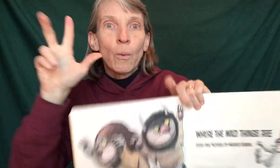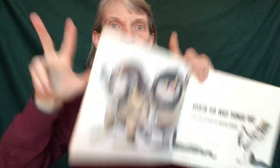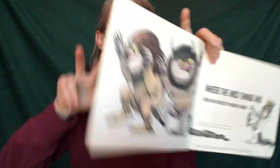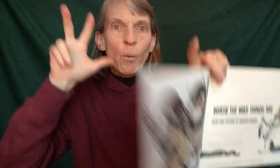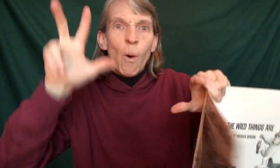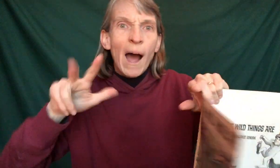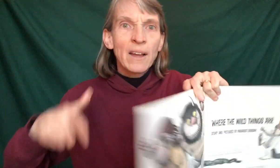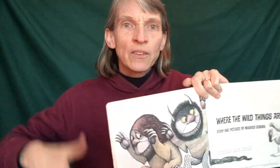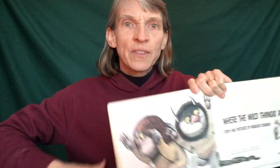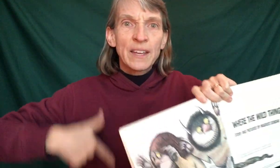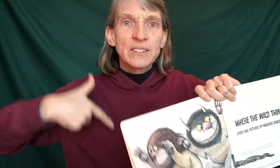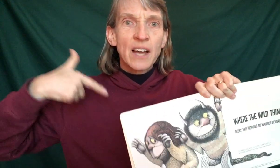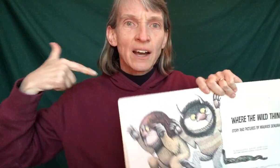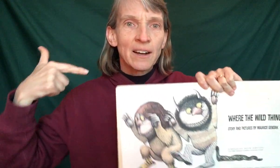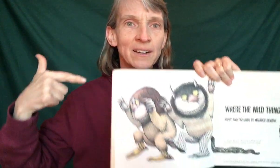Where the Wild Things Are.